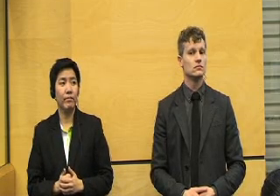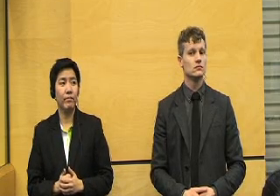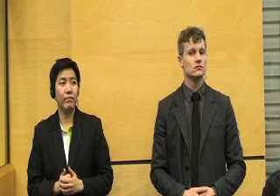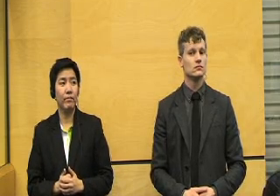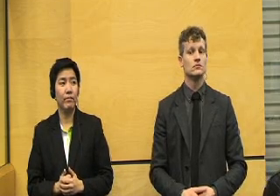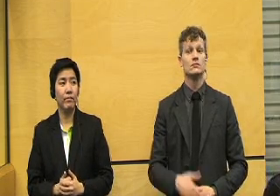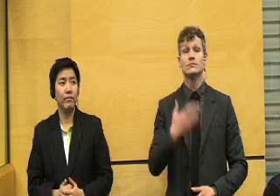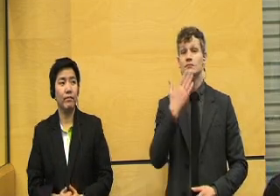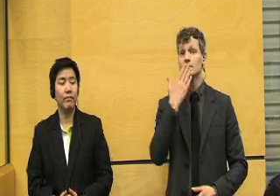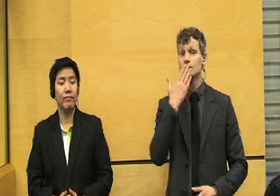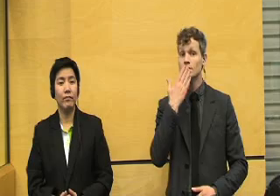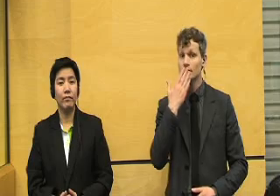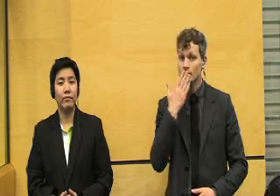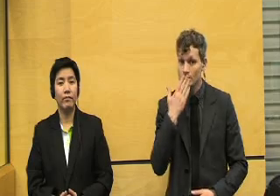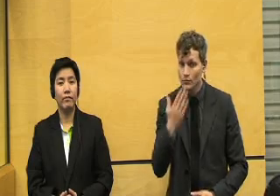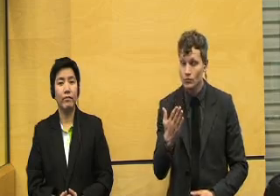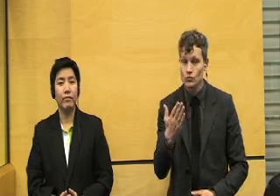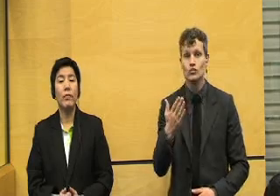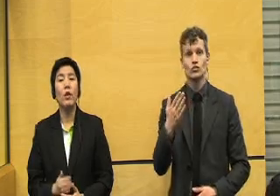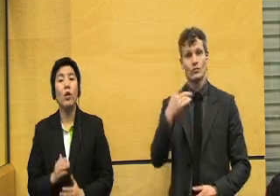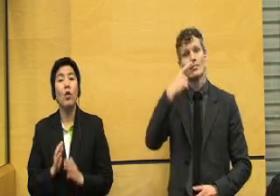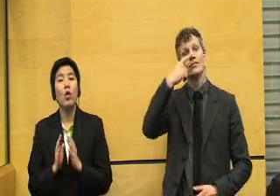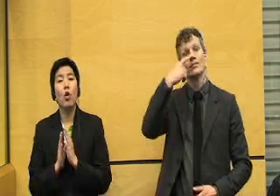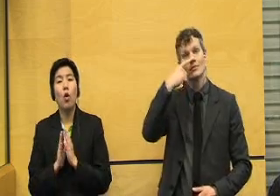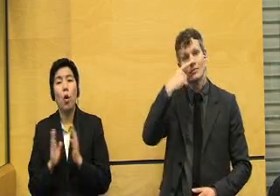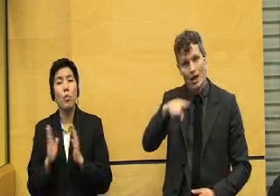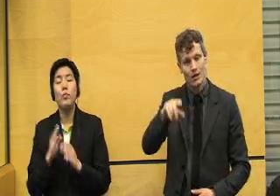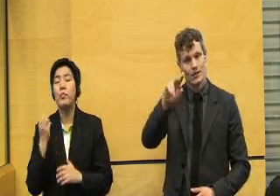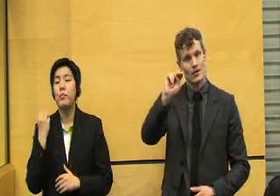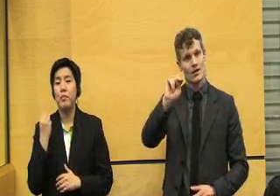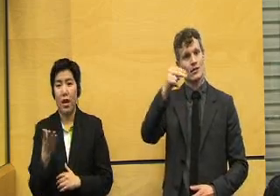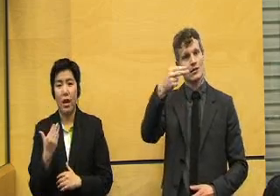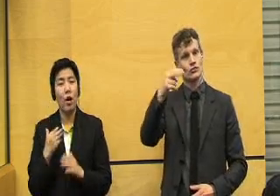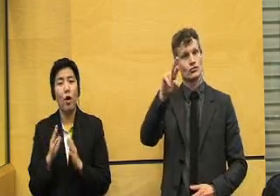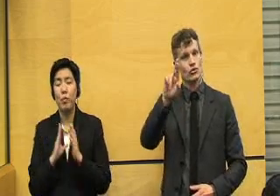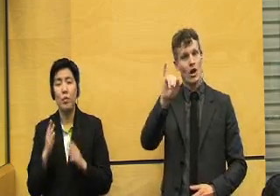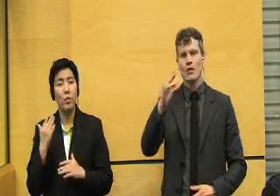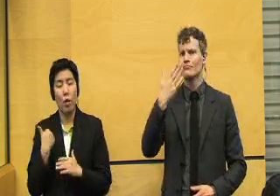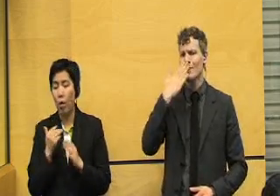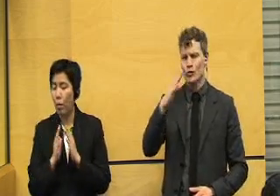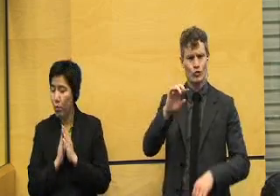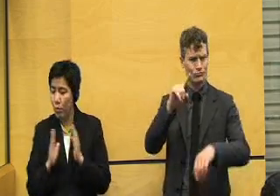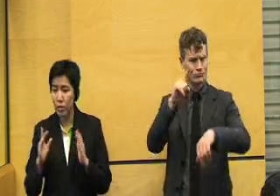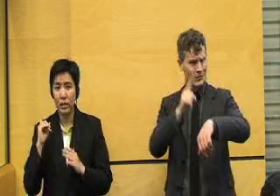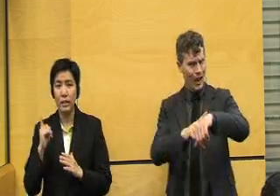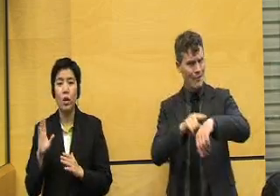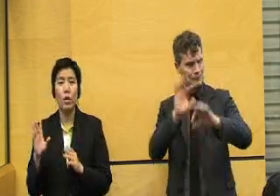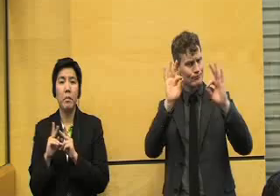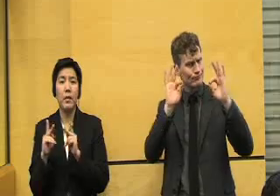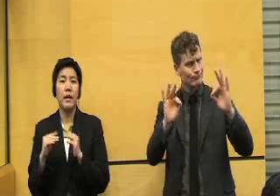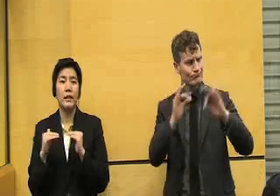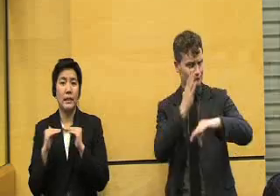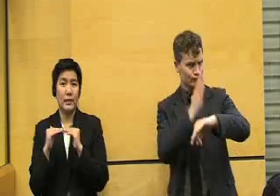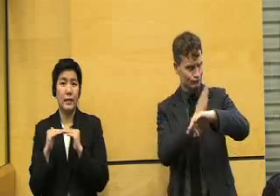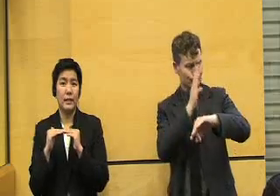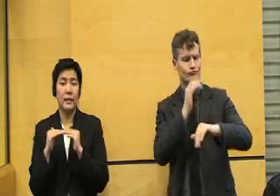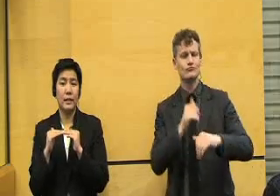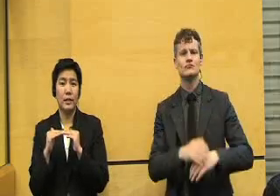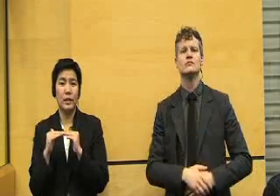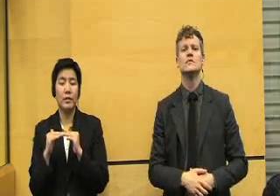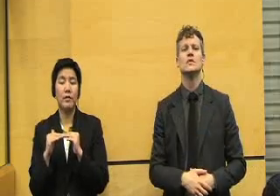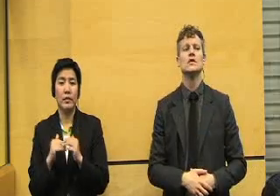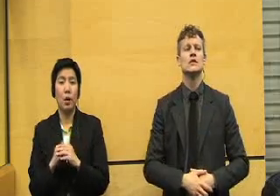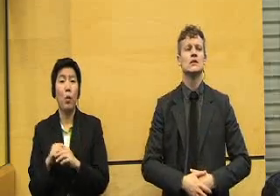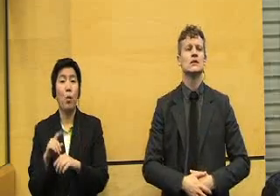So thank you to the National Commission for Human Rights of Thailand, and thank you for having adhered to the time allocated for the presentation. According to the order of